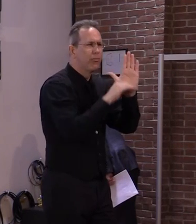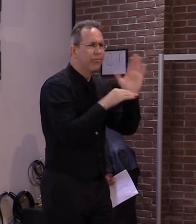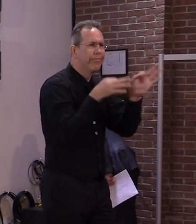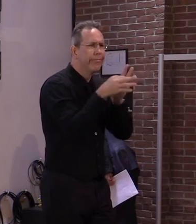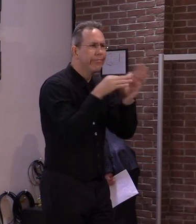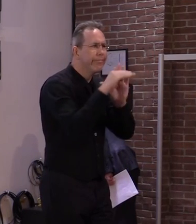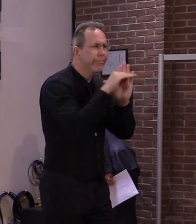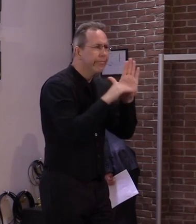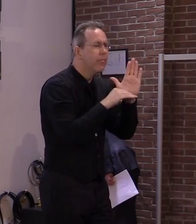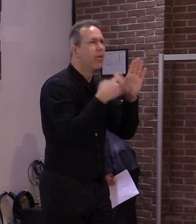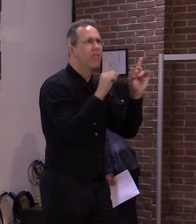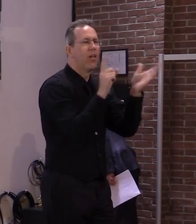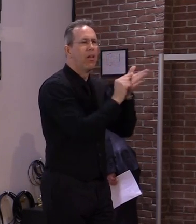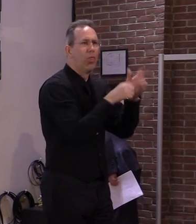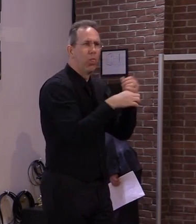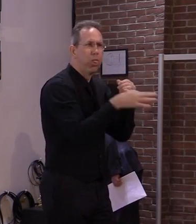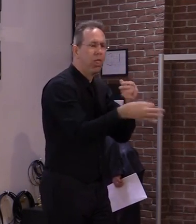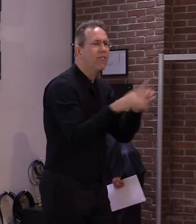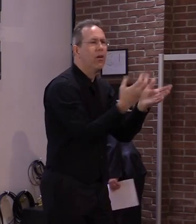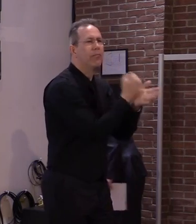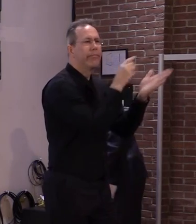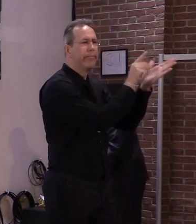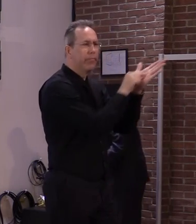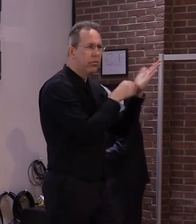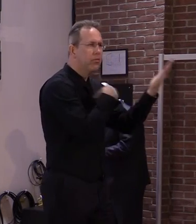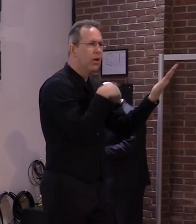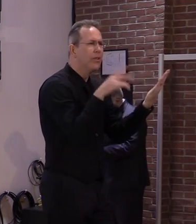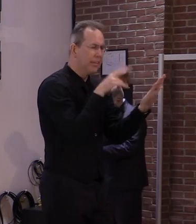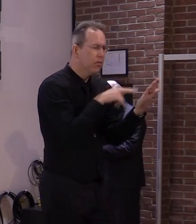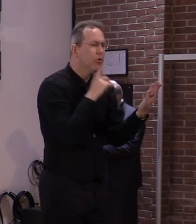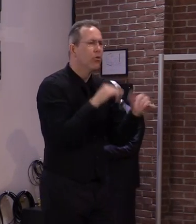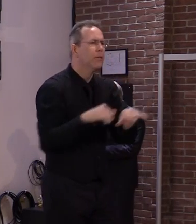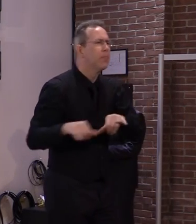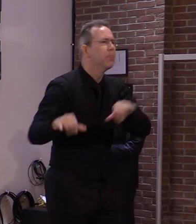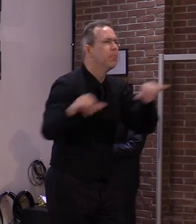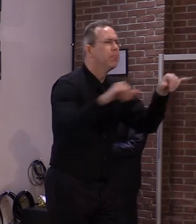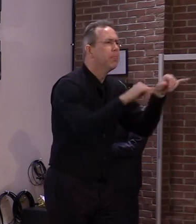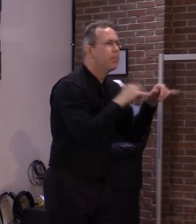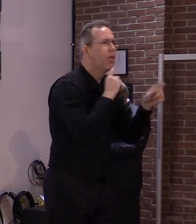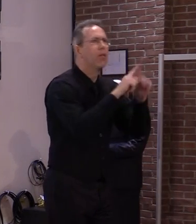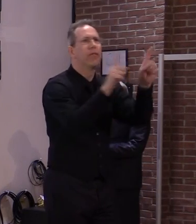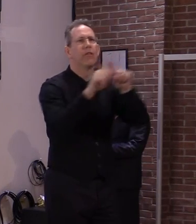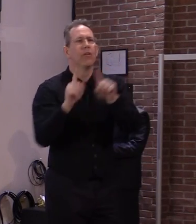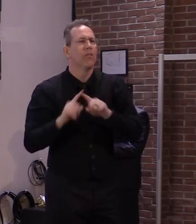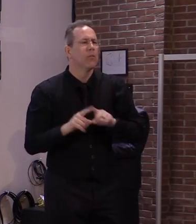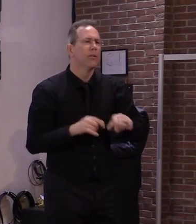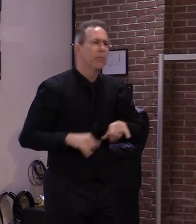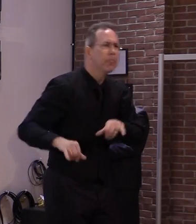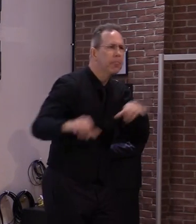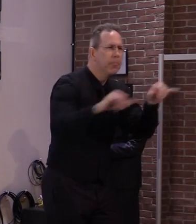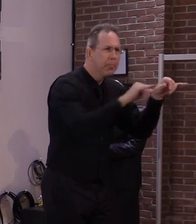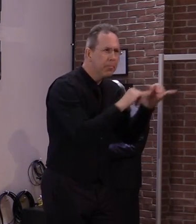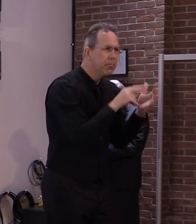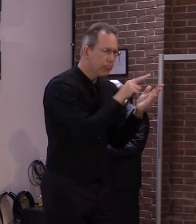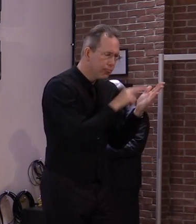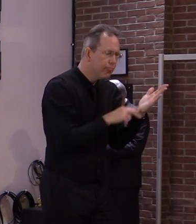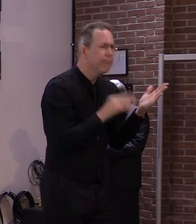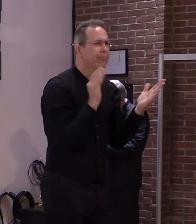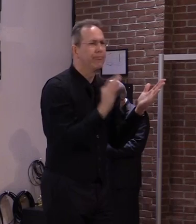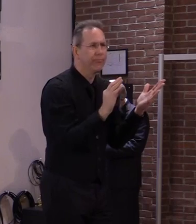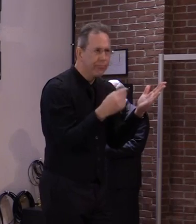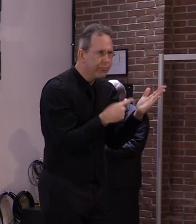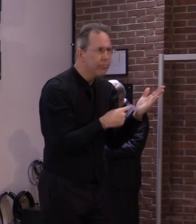required to offer the SBAC, but we still have some options under what I guess would be characterized as a flexibility